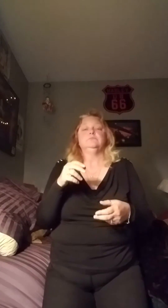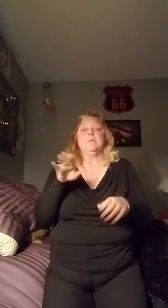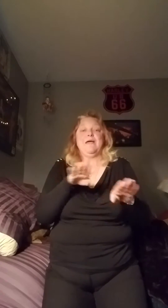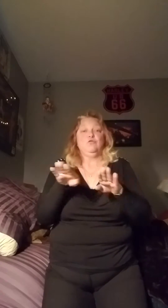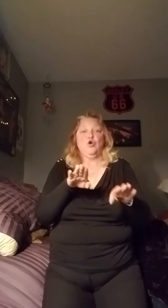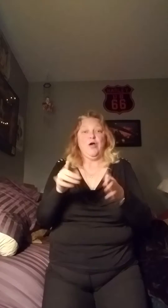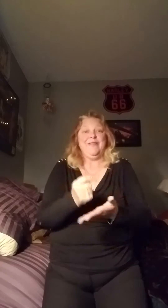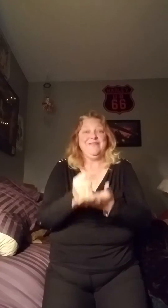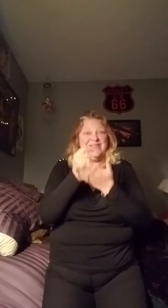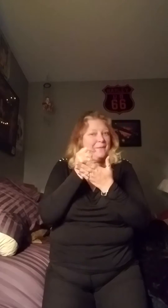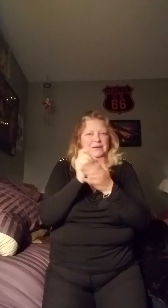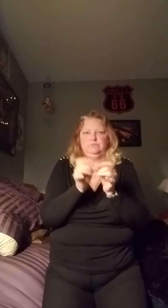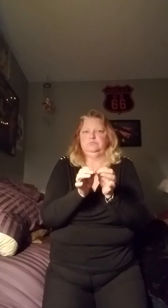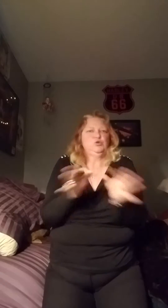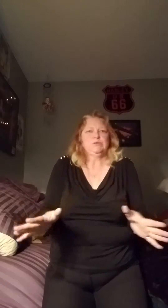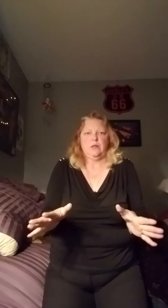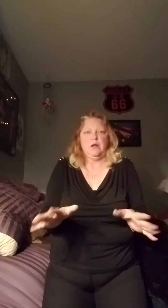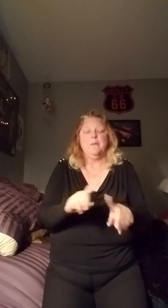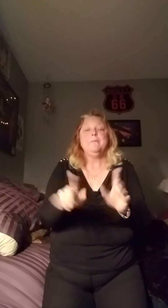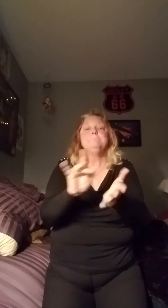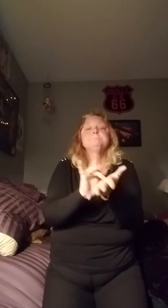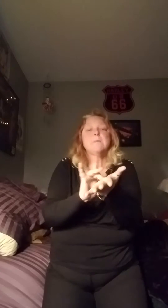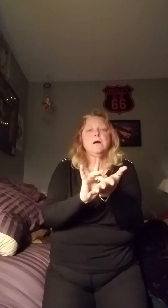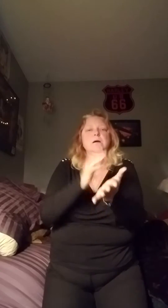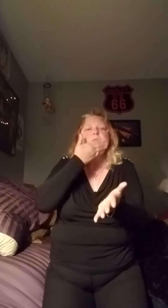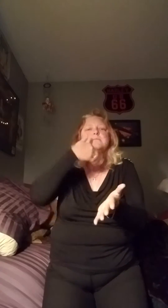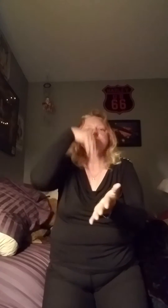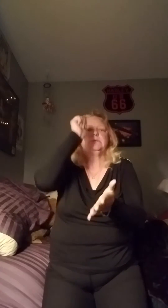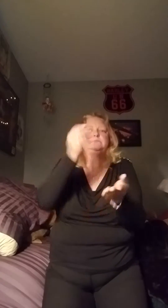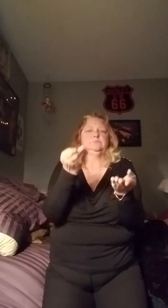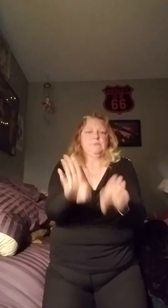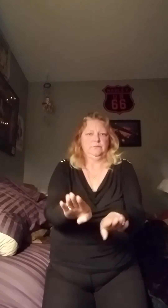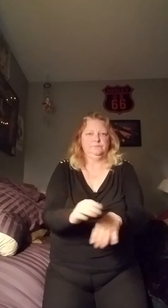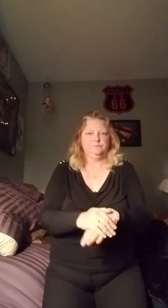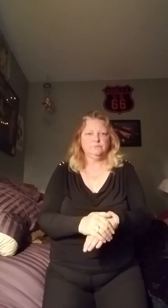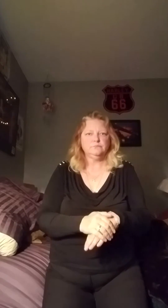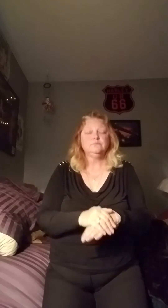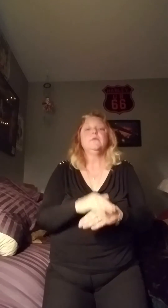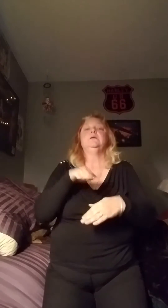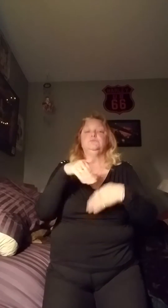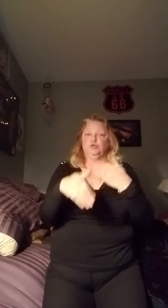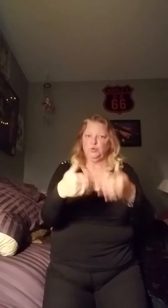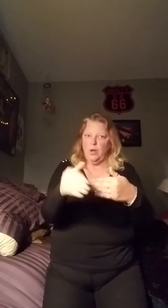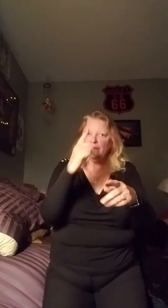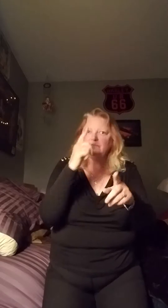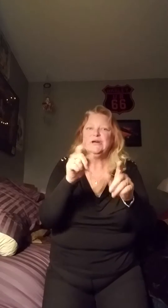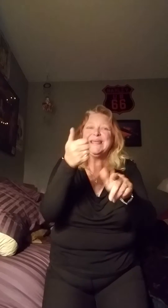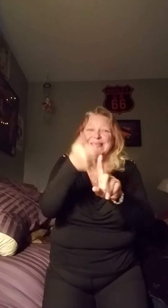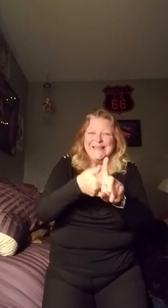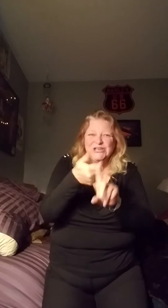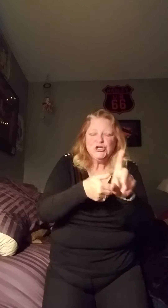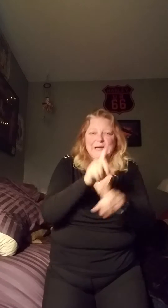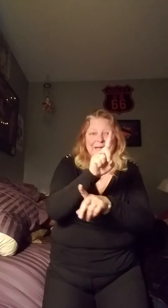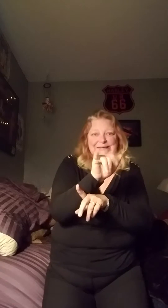but medication is your best bet. And so on for all the other disorders. Each disorder has some sort of